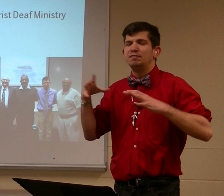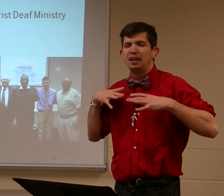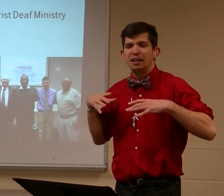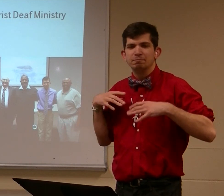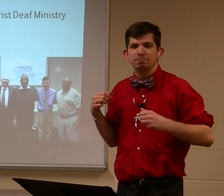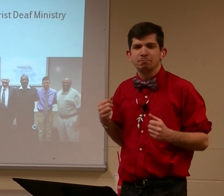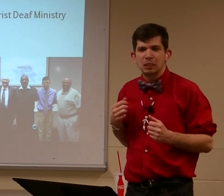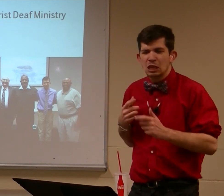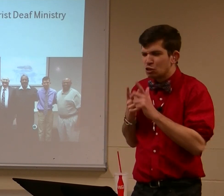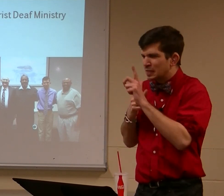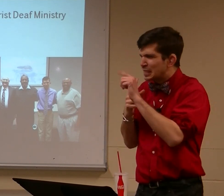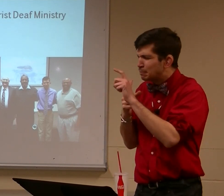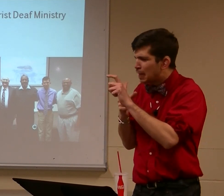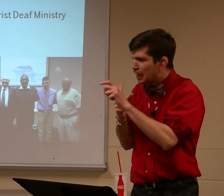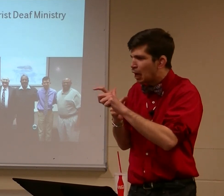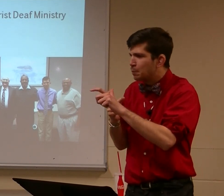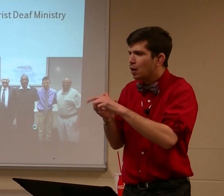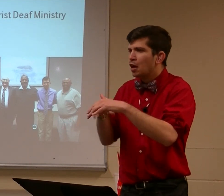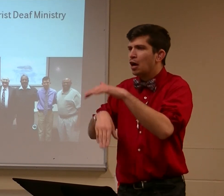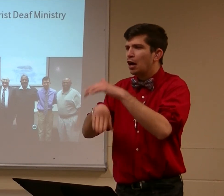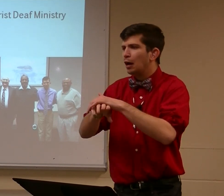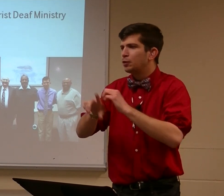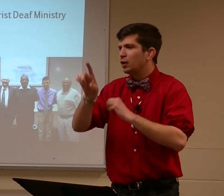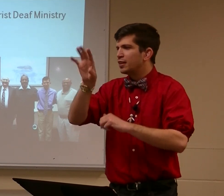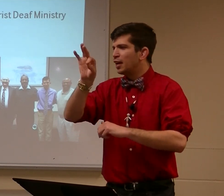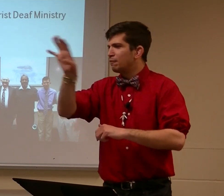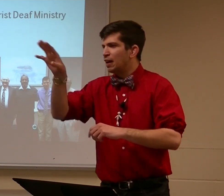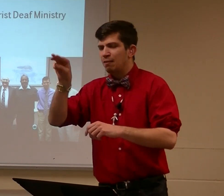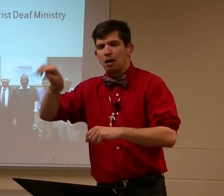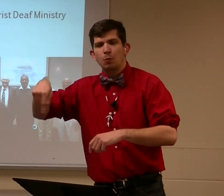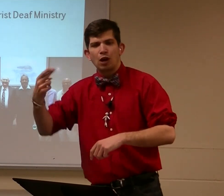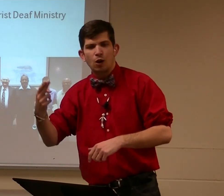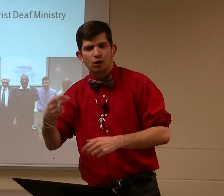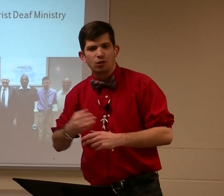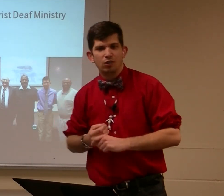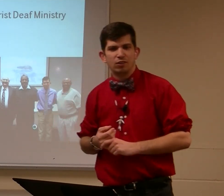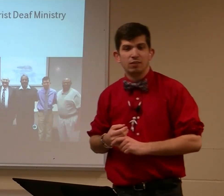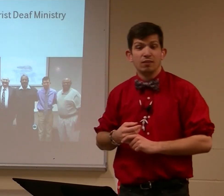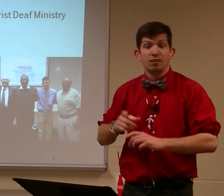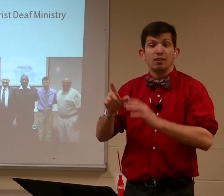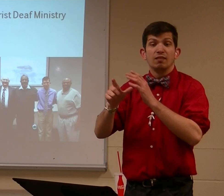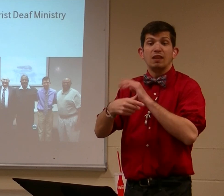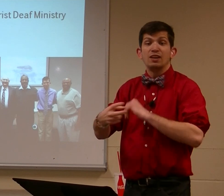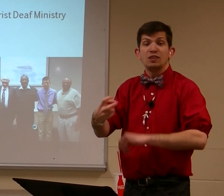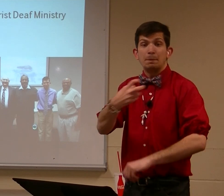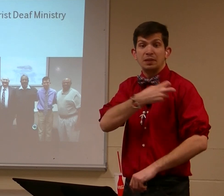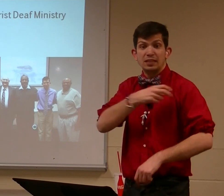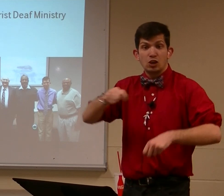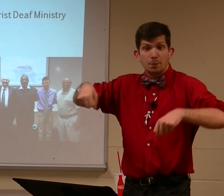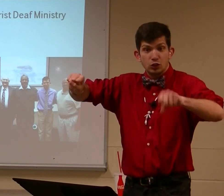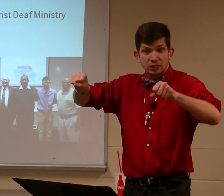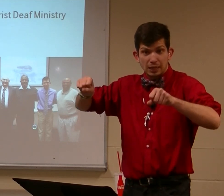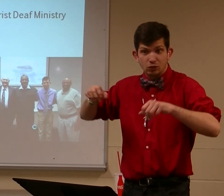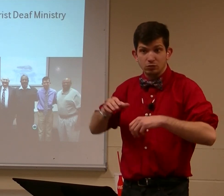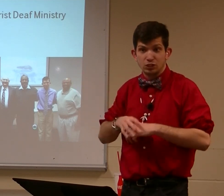Fine. We speed up to at 95 miles per hour. Later, that police on a motorcycle saw